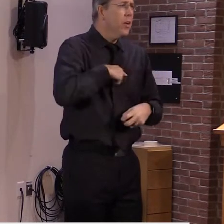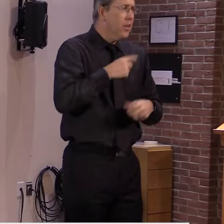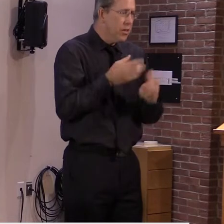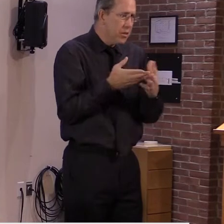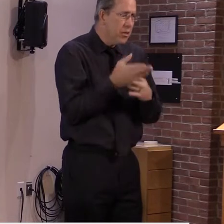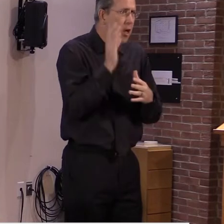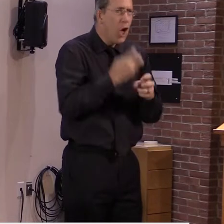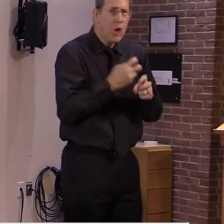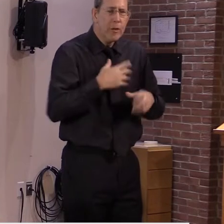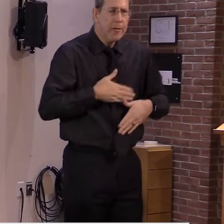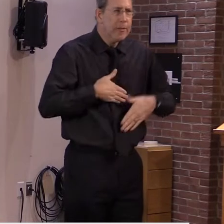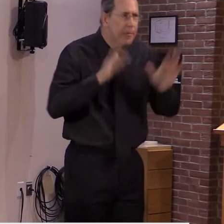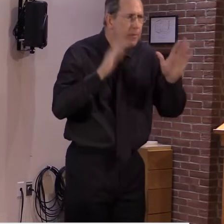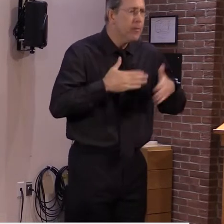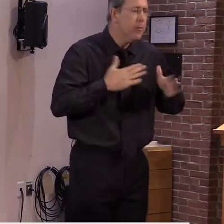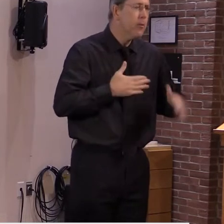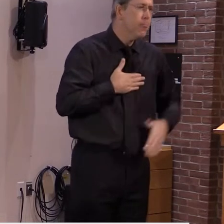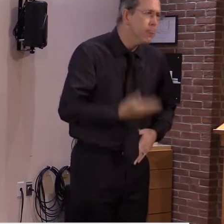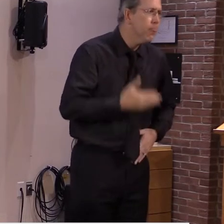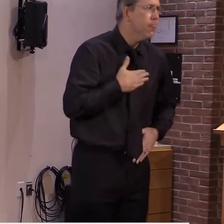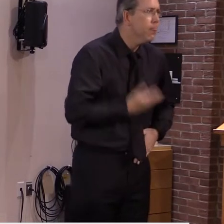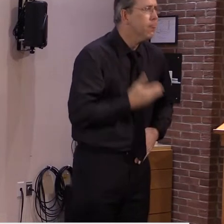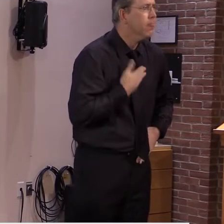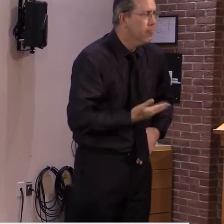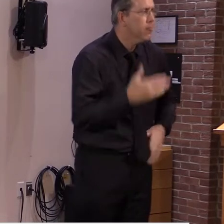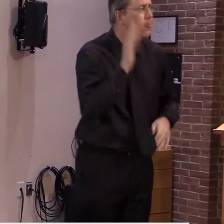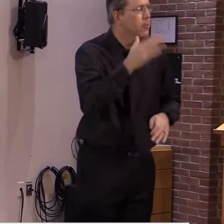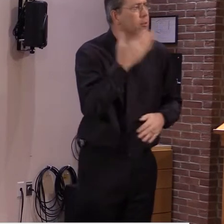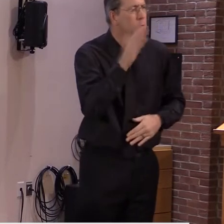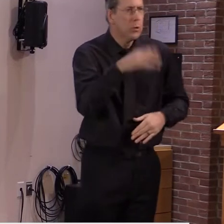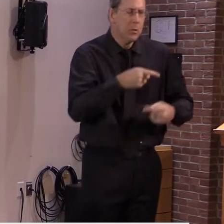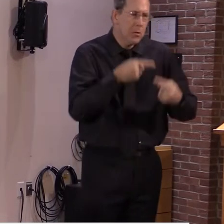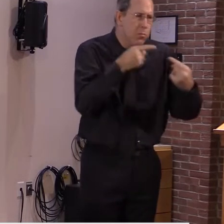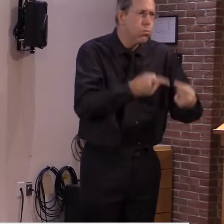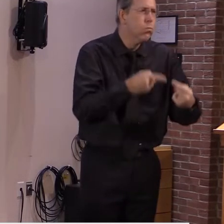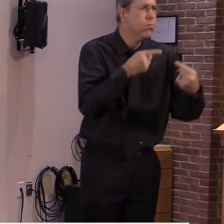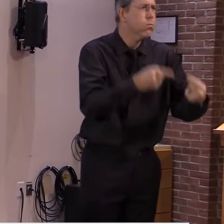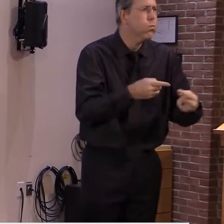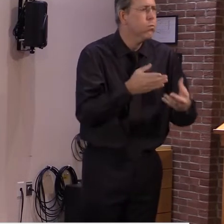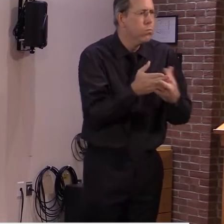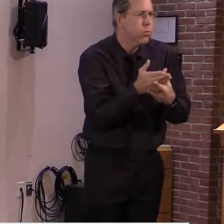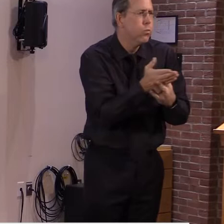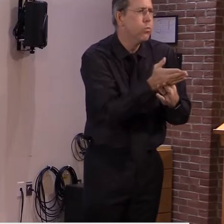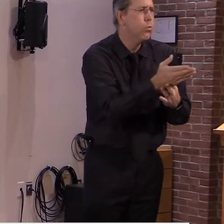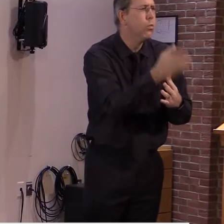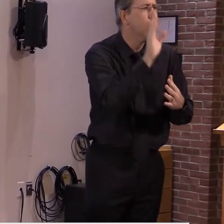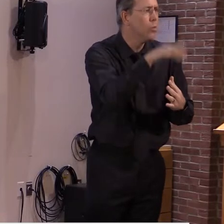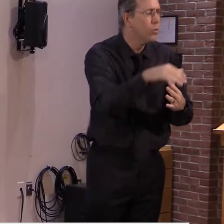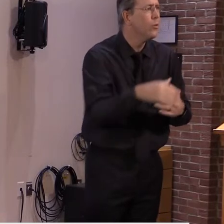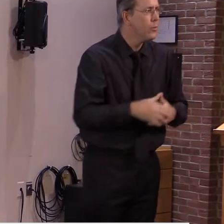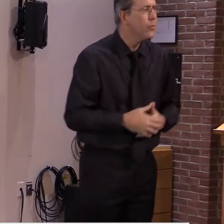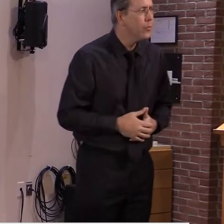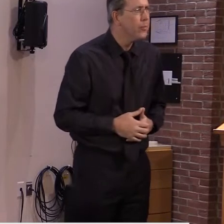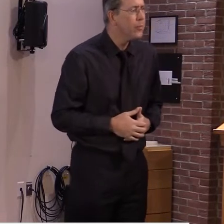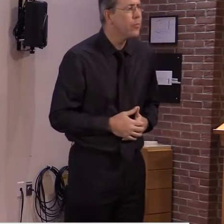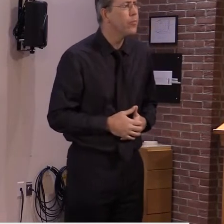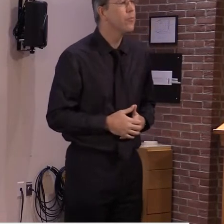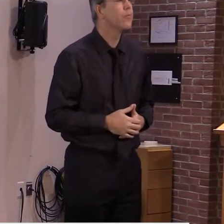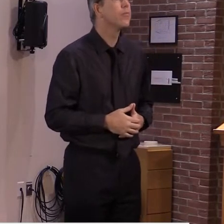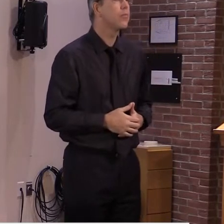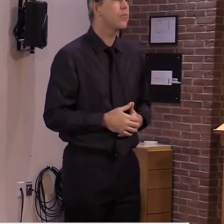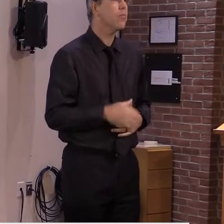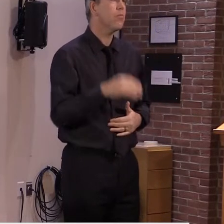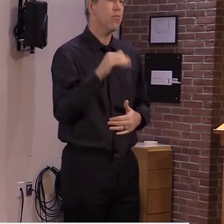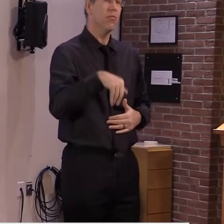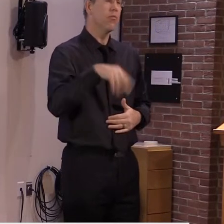stay safe are difficult, especially during the holidays. But Vermont is strong, and we're